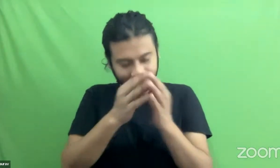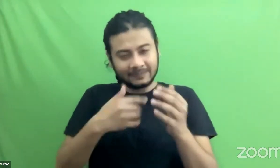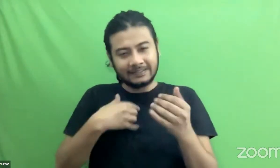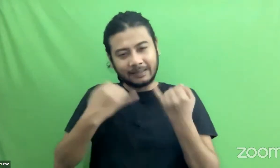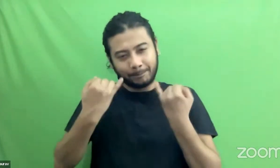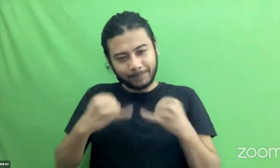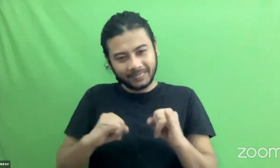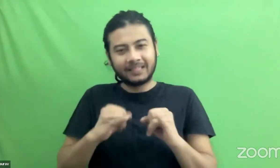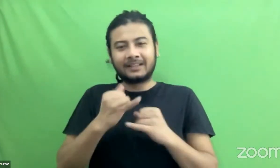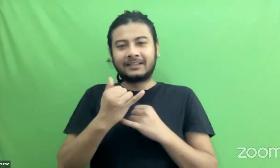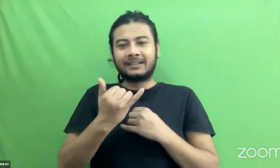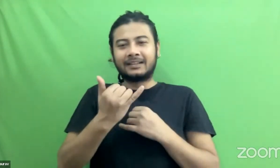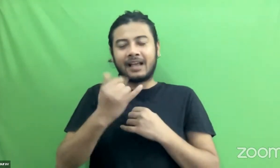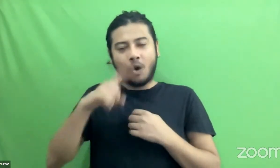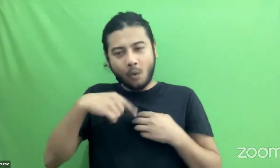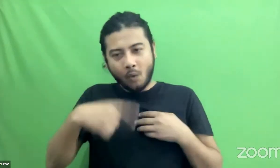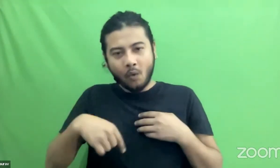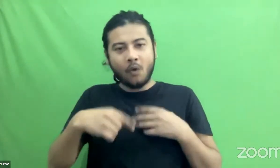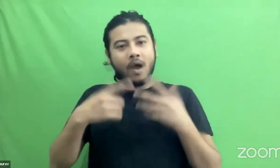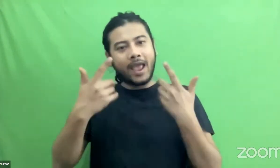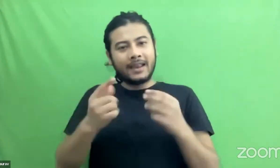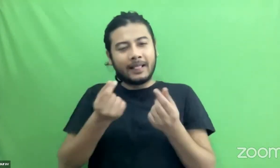more kind-hearted than even Krishna.